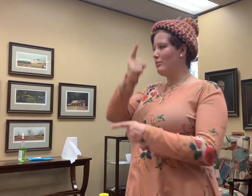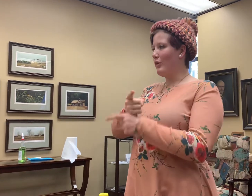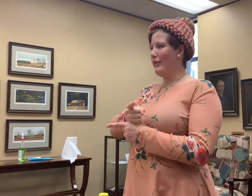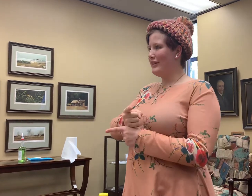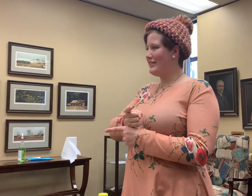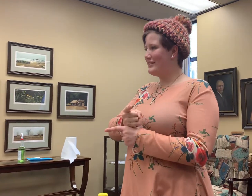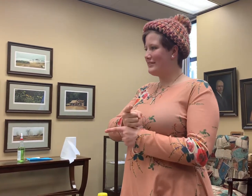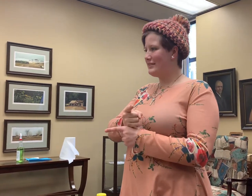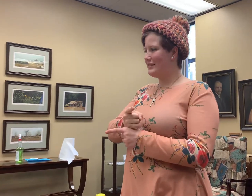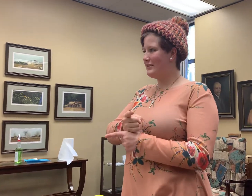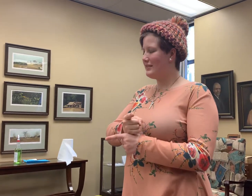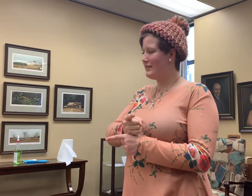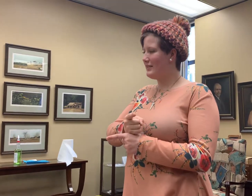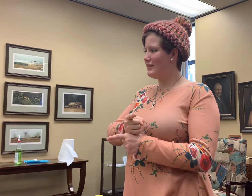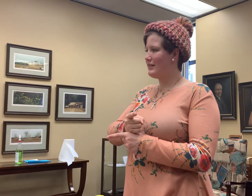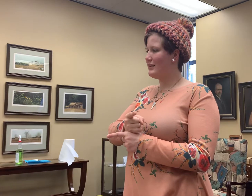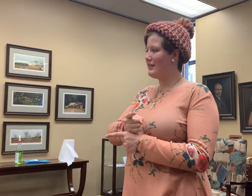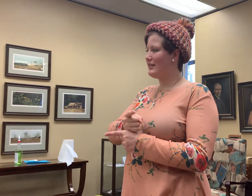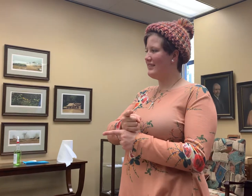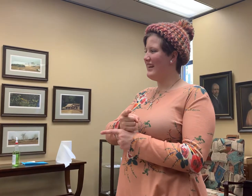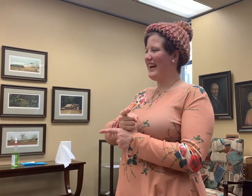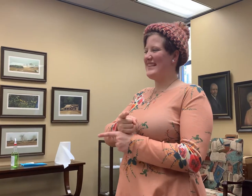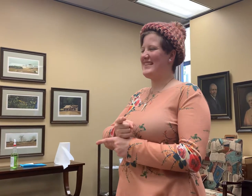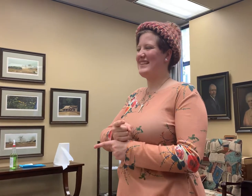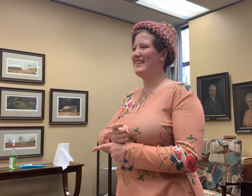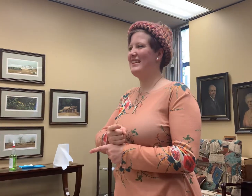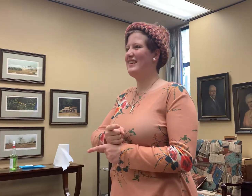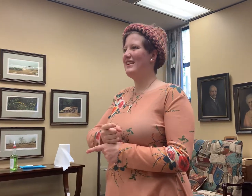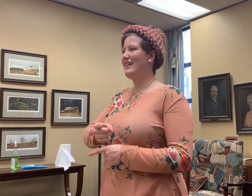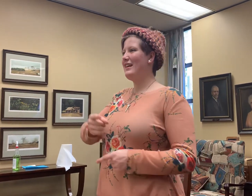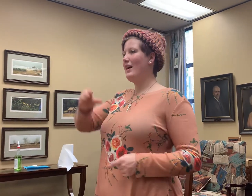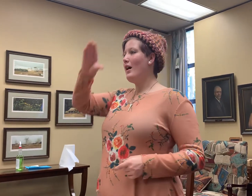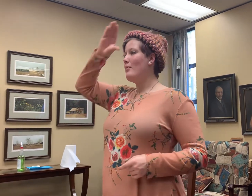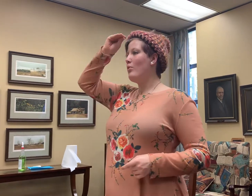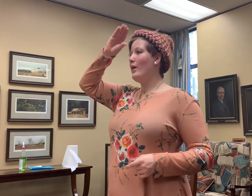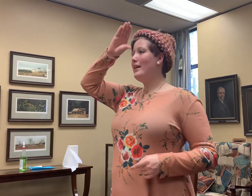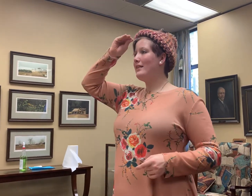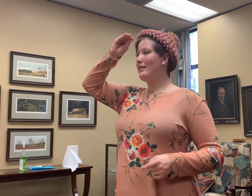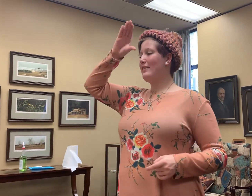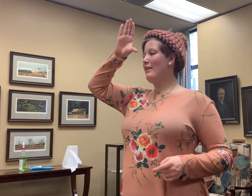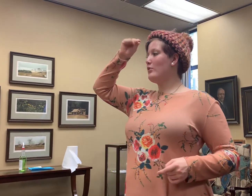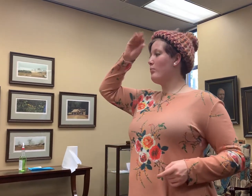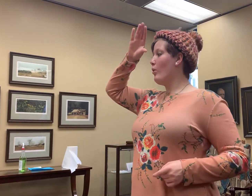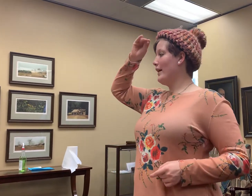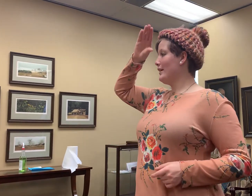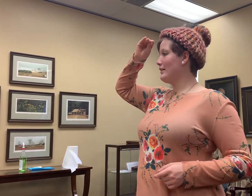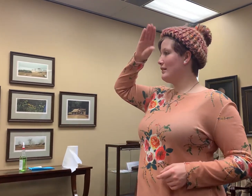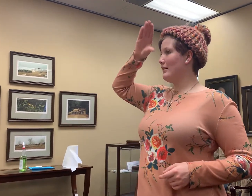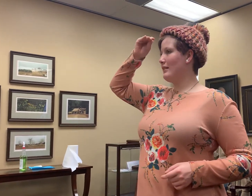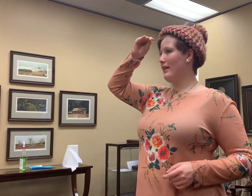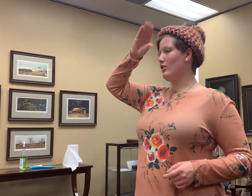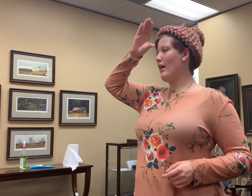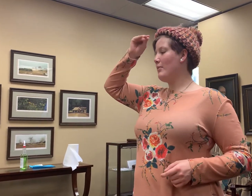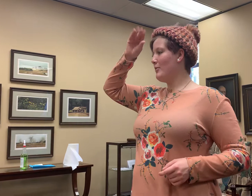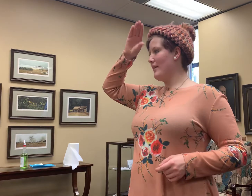brother. Pull my hair. Nice. What did you do? Boy, this time for boy. It's like you're grabbing a baseball